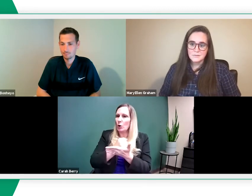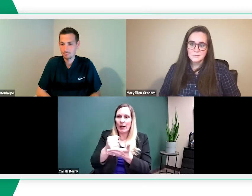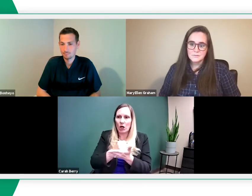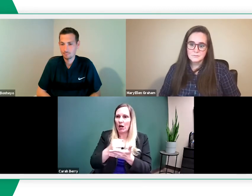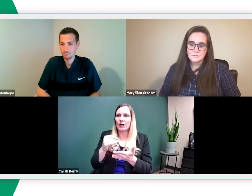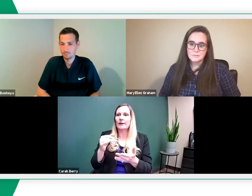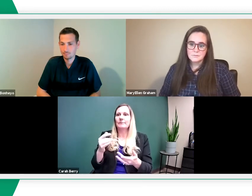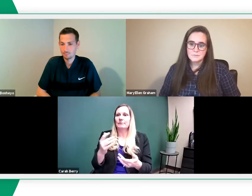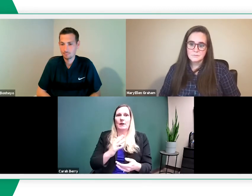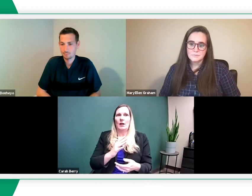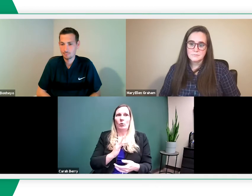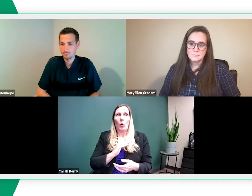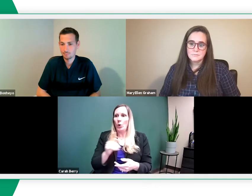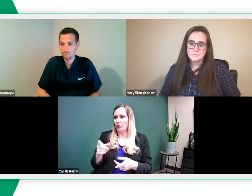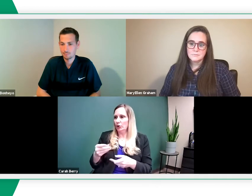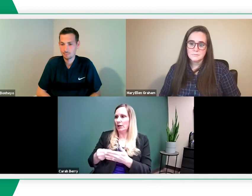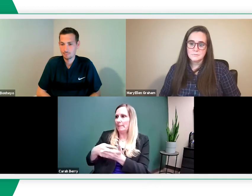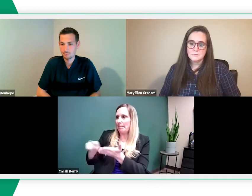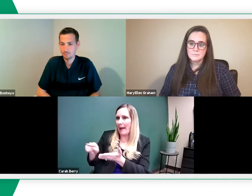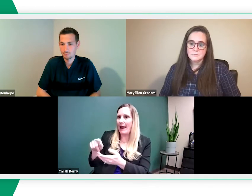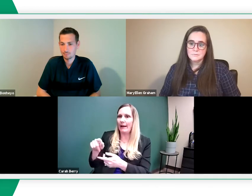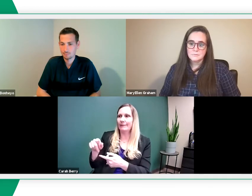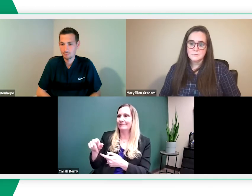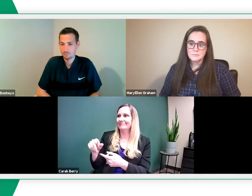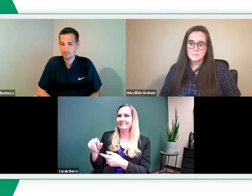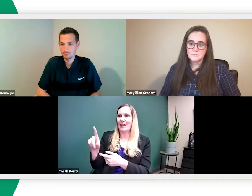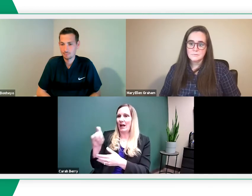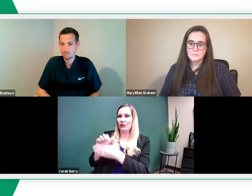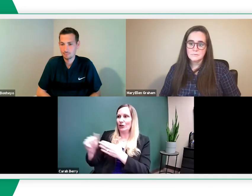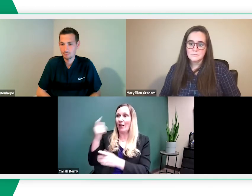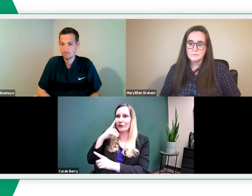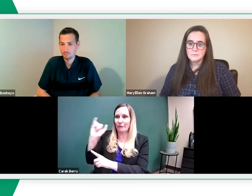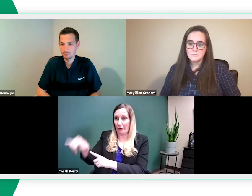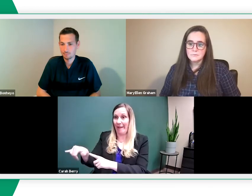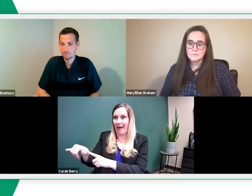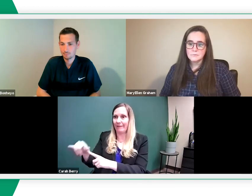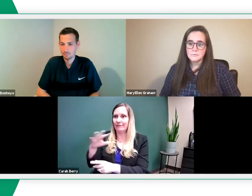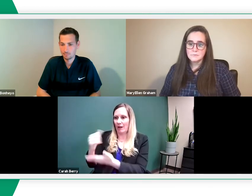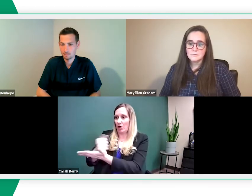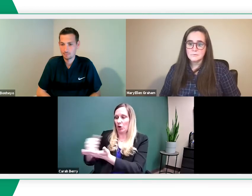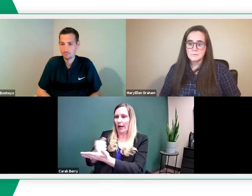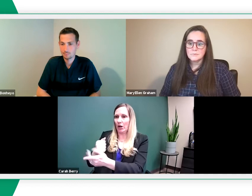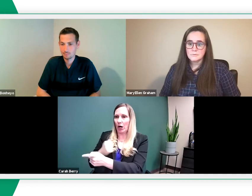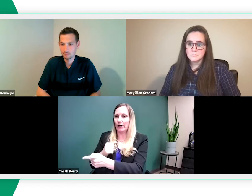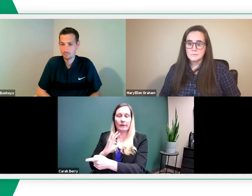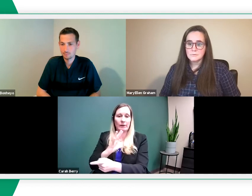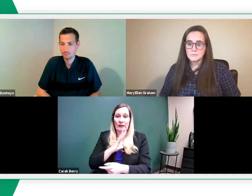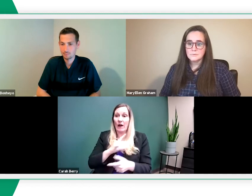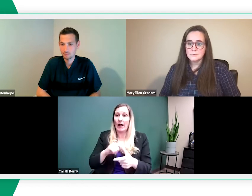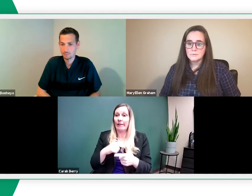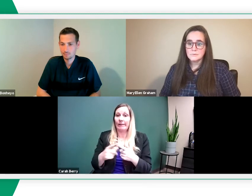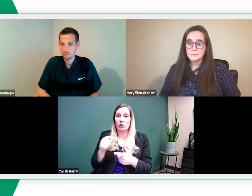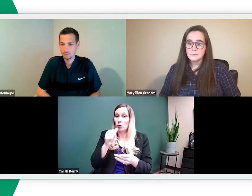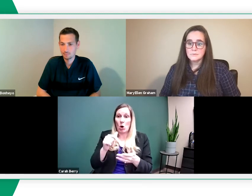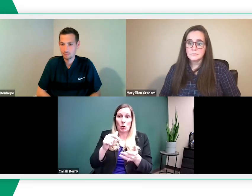buying something, it's the same thing as using a credit card. Um, you're thinking, oh, you're going to pay $100 for this. That's fine. I